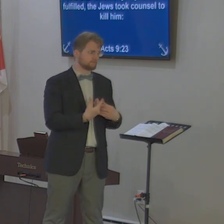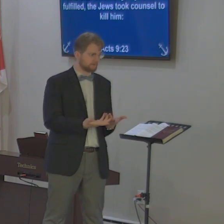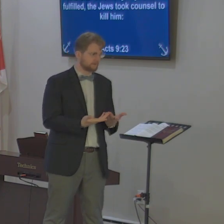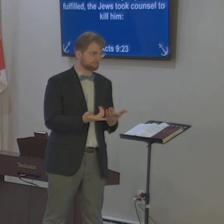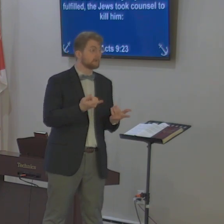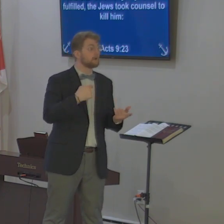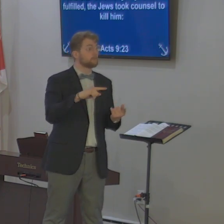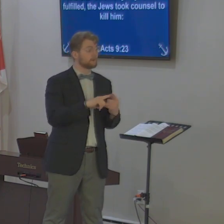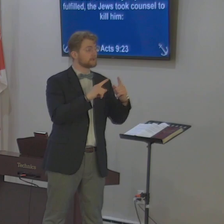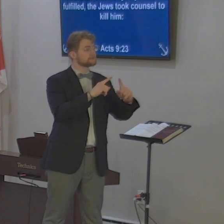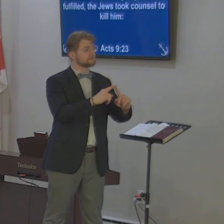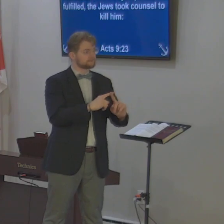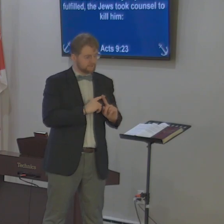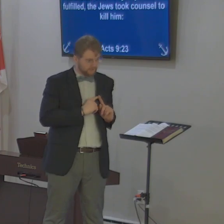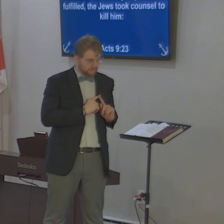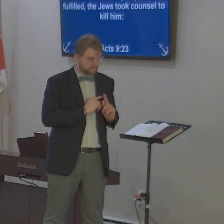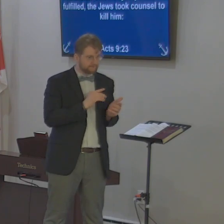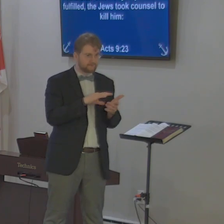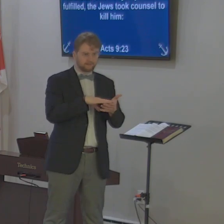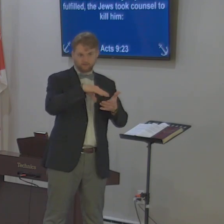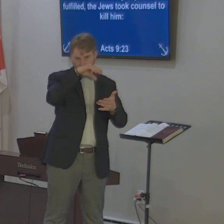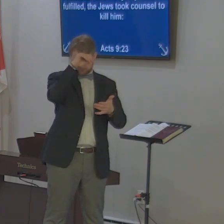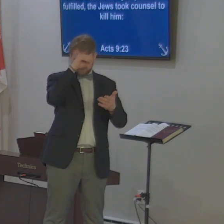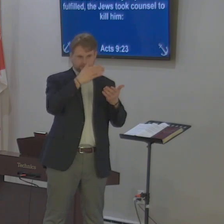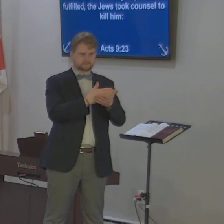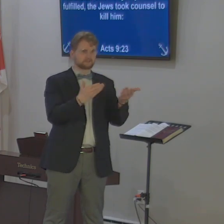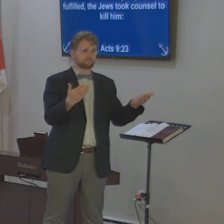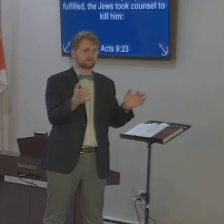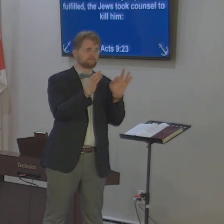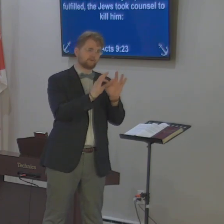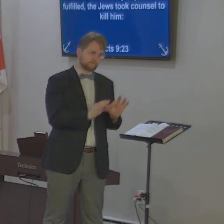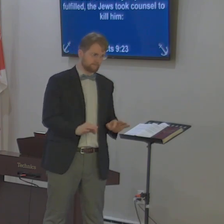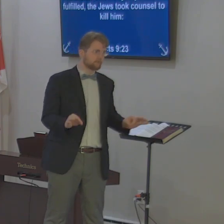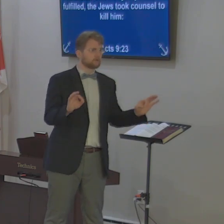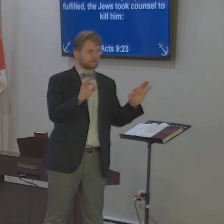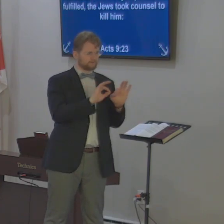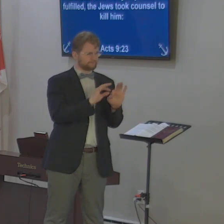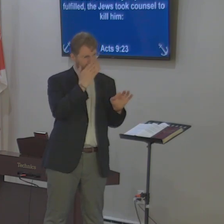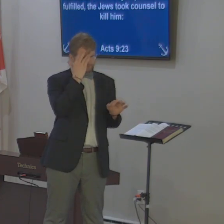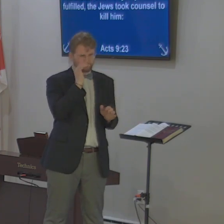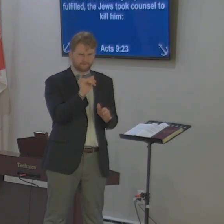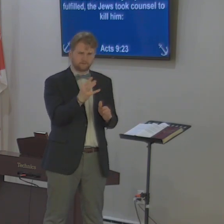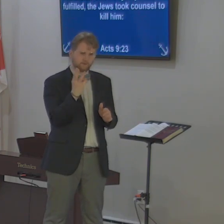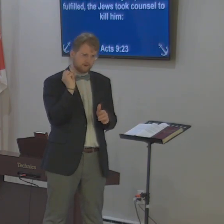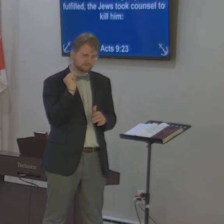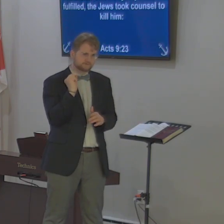got saved, he learned something very important. And you know what that was?